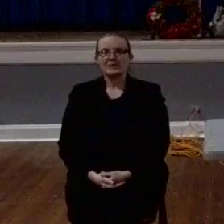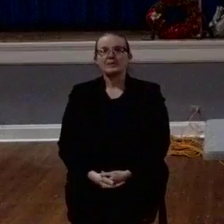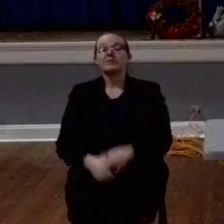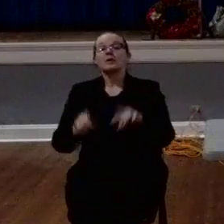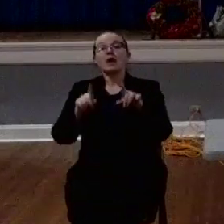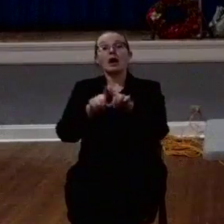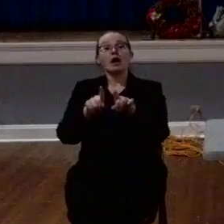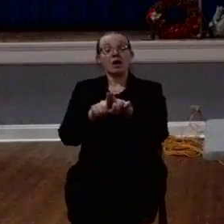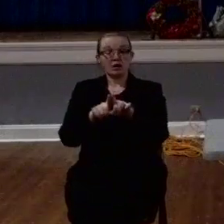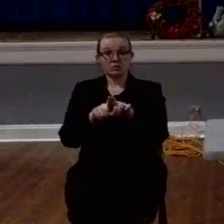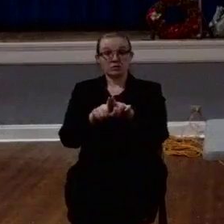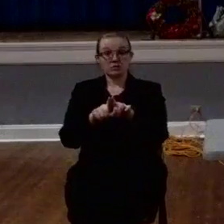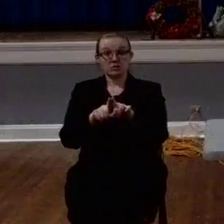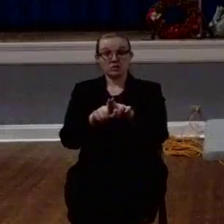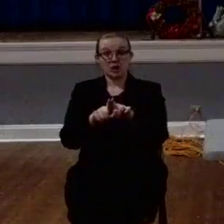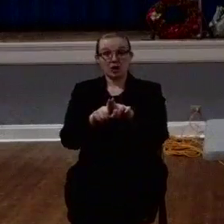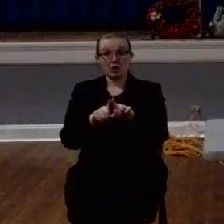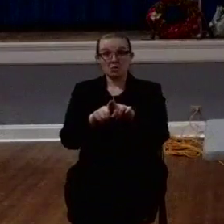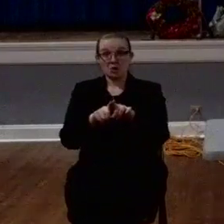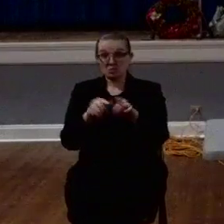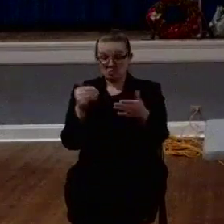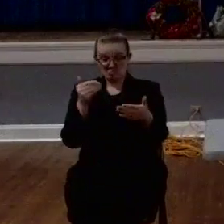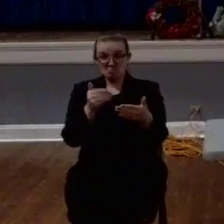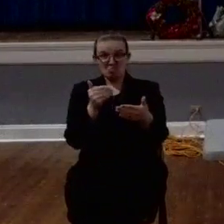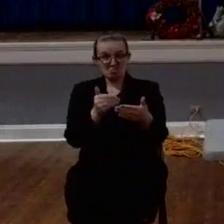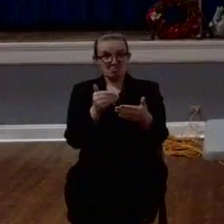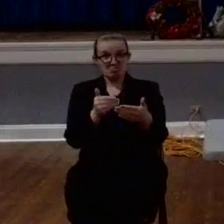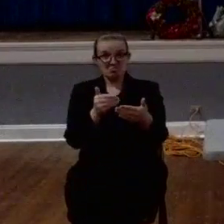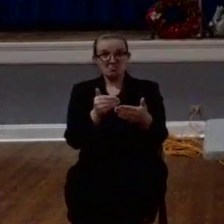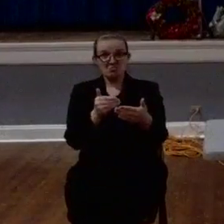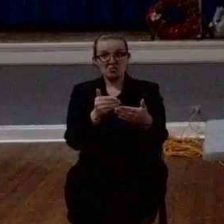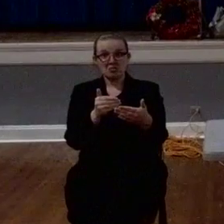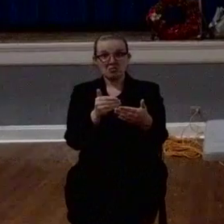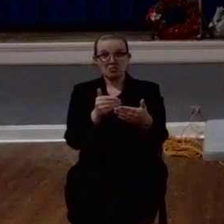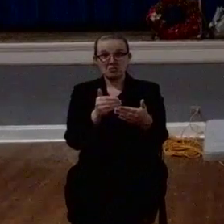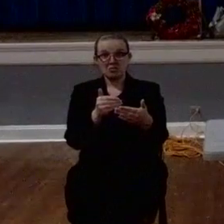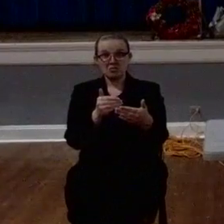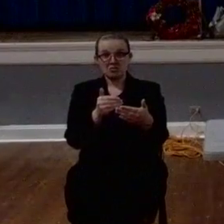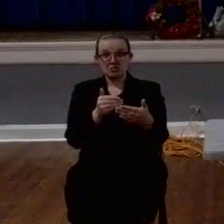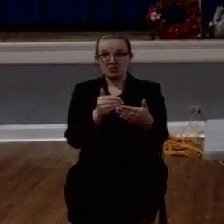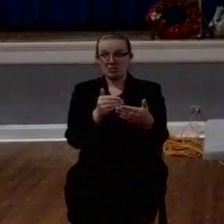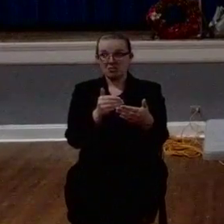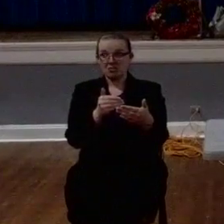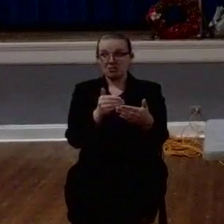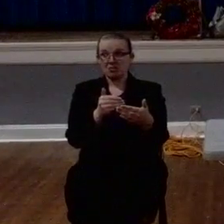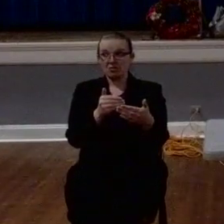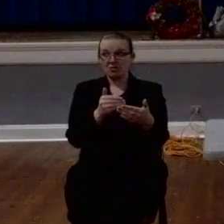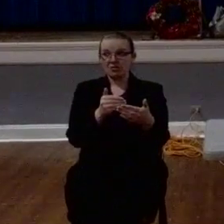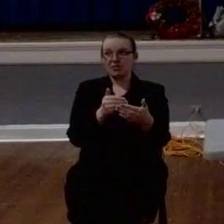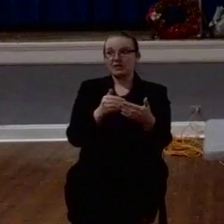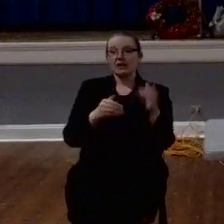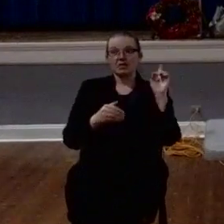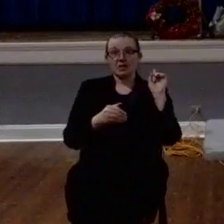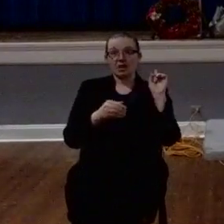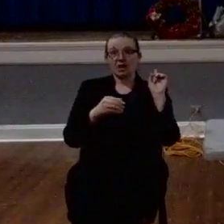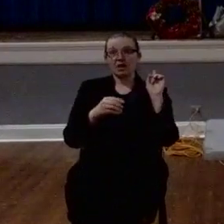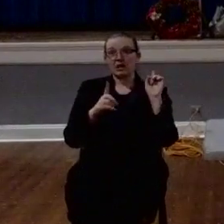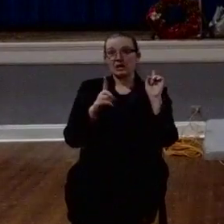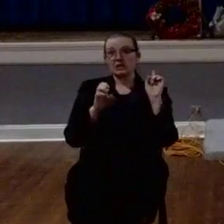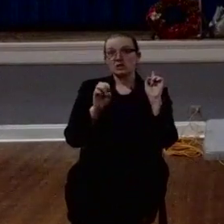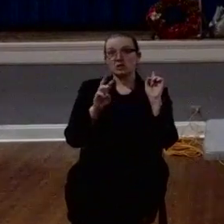Also to note, not too far from it is the Lakewood Dinwiddie Park, and that is